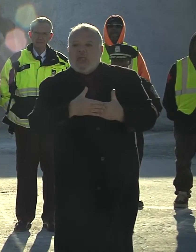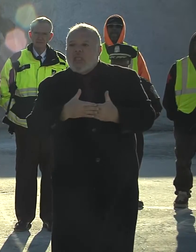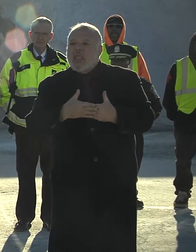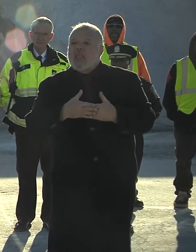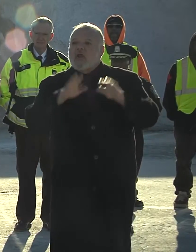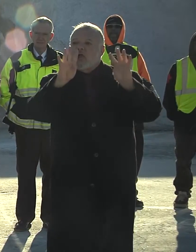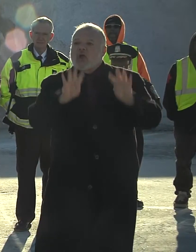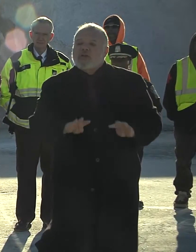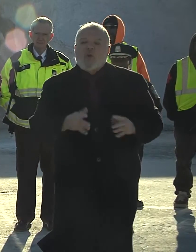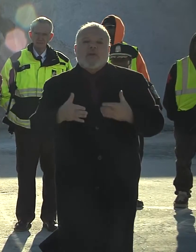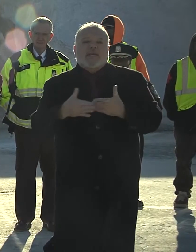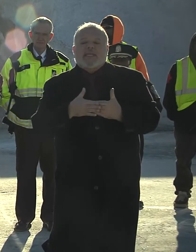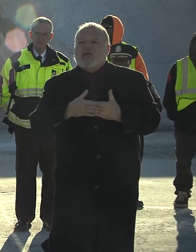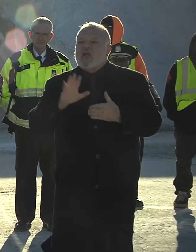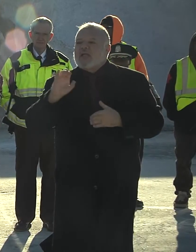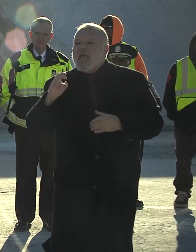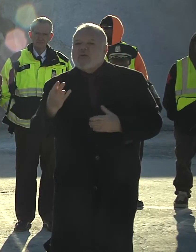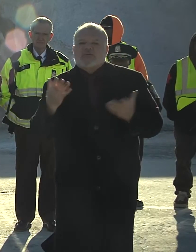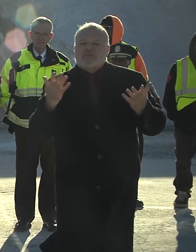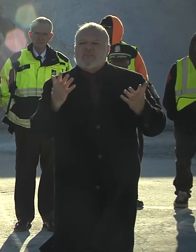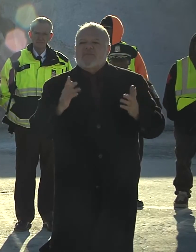allowed in the South End and in Bay Village.